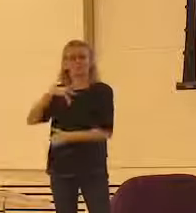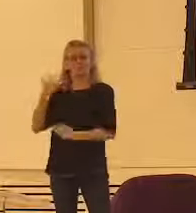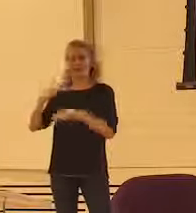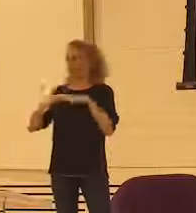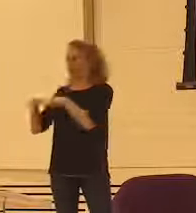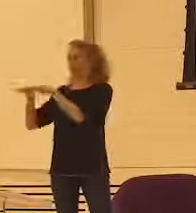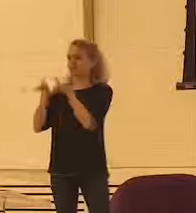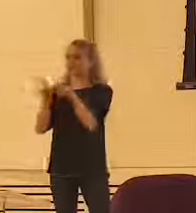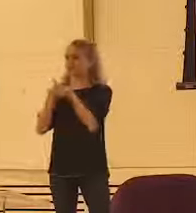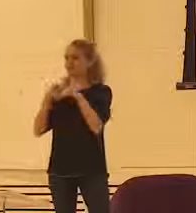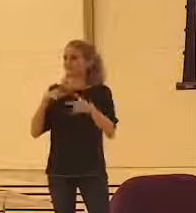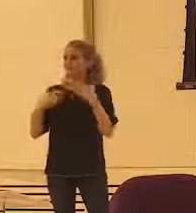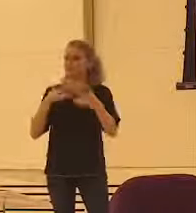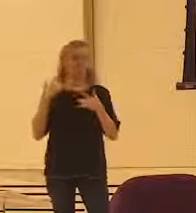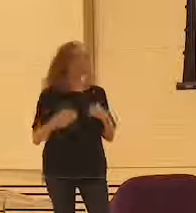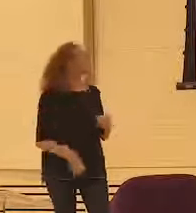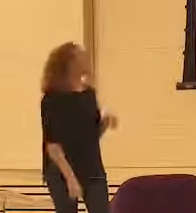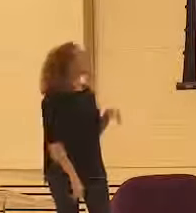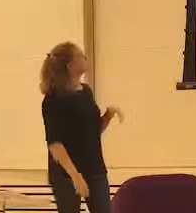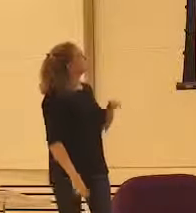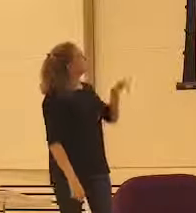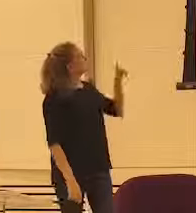most common one that comes out,